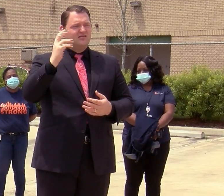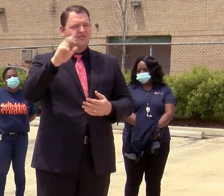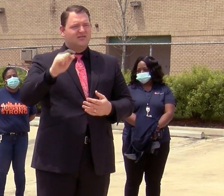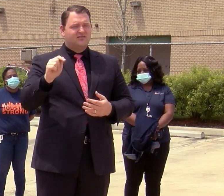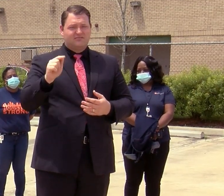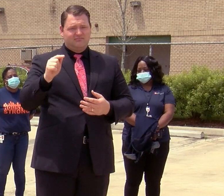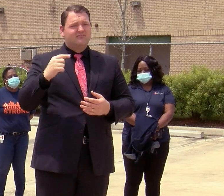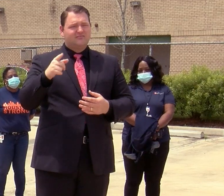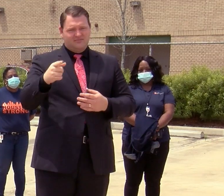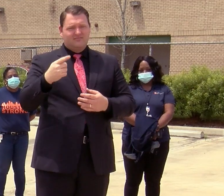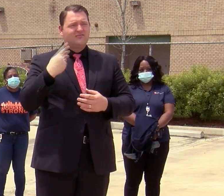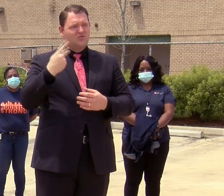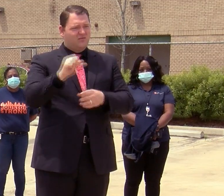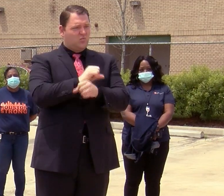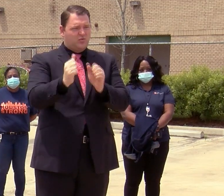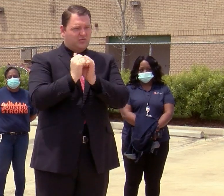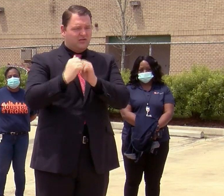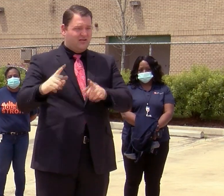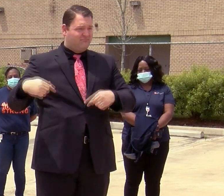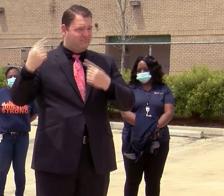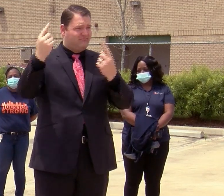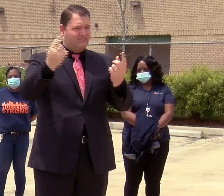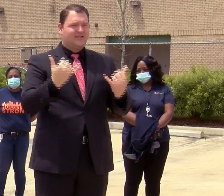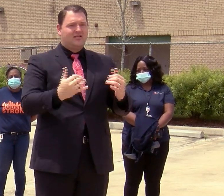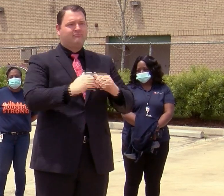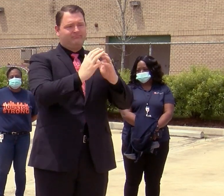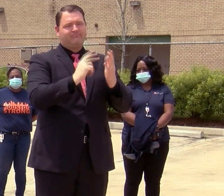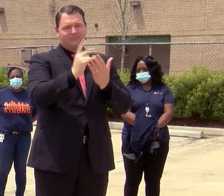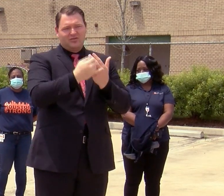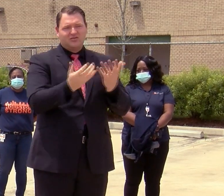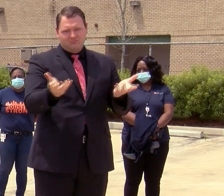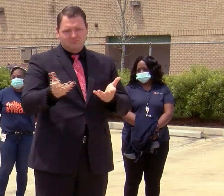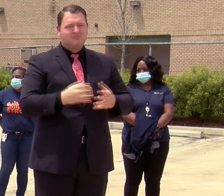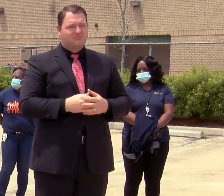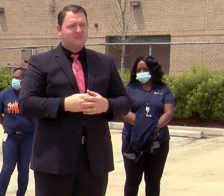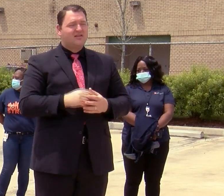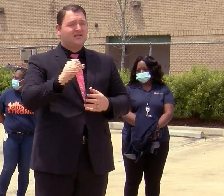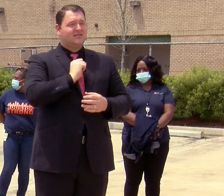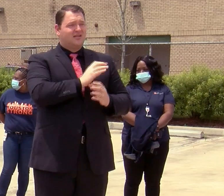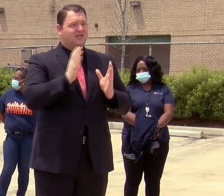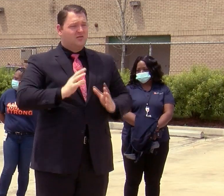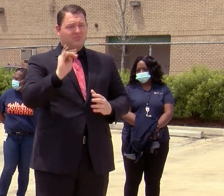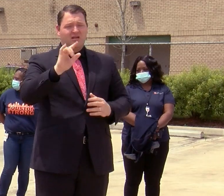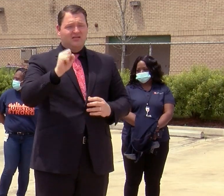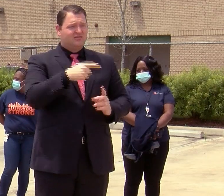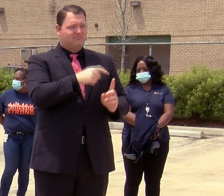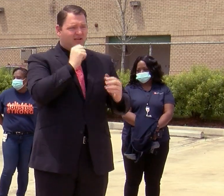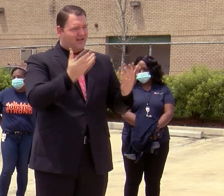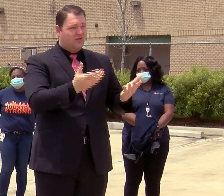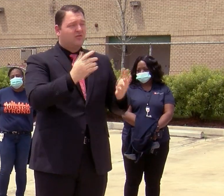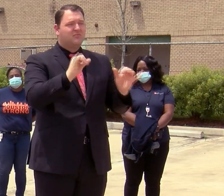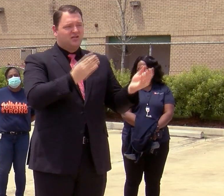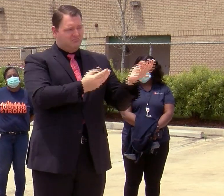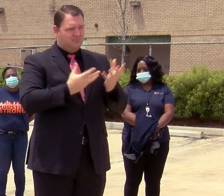is but another project that we are working on. Senator Miles, who is not here, has indicated to me that he would